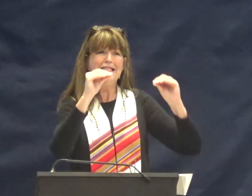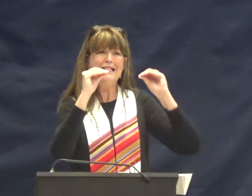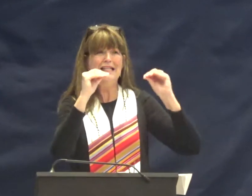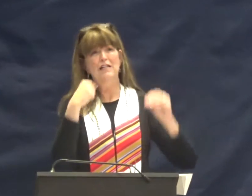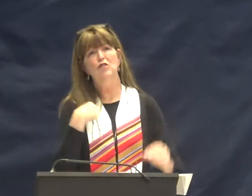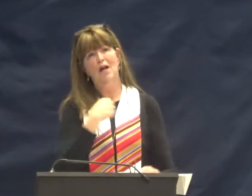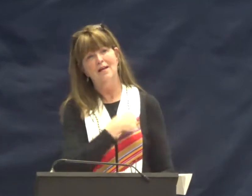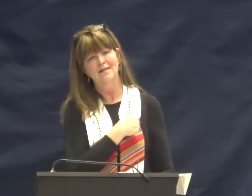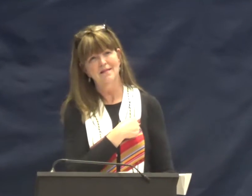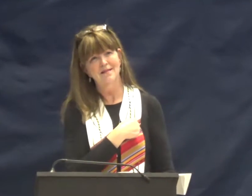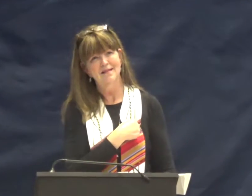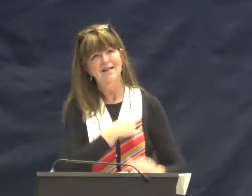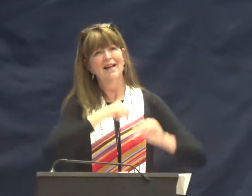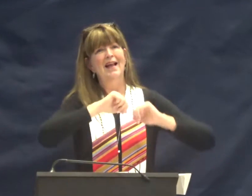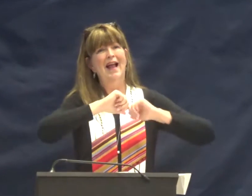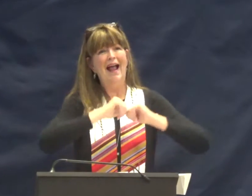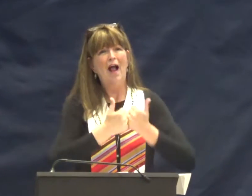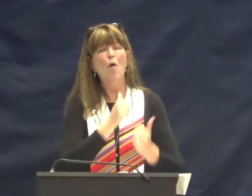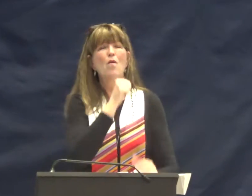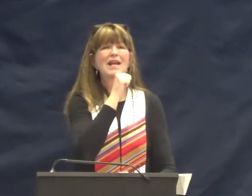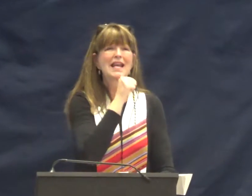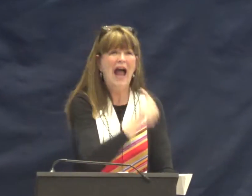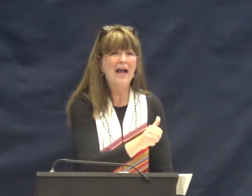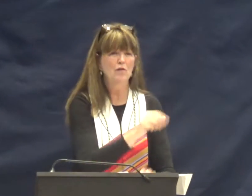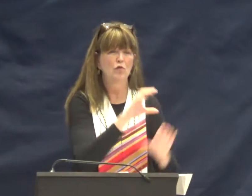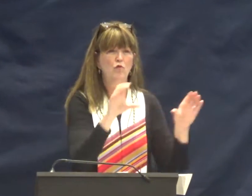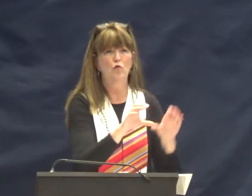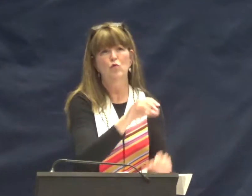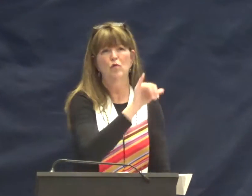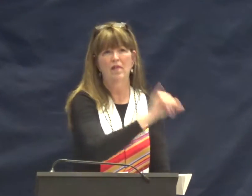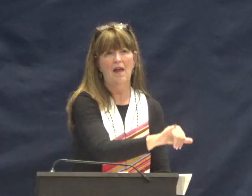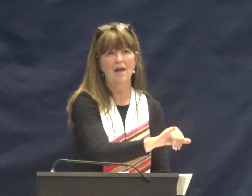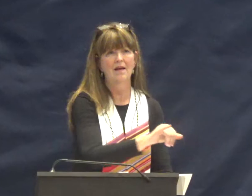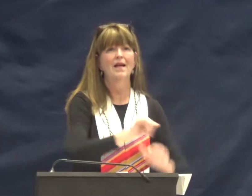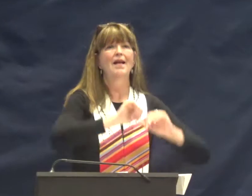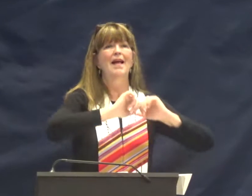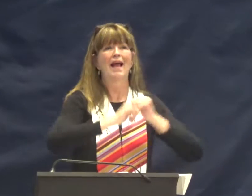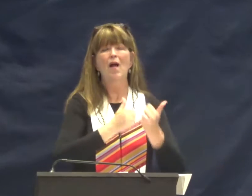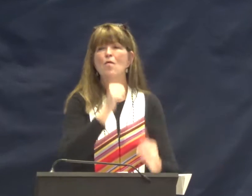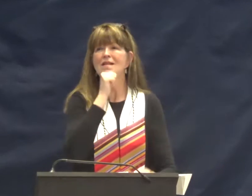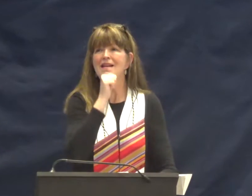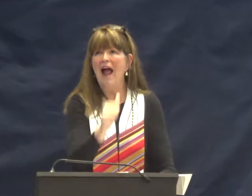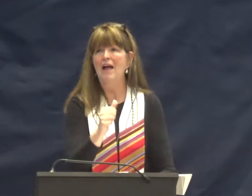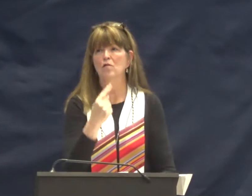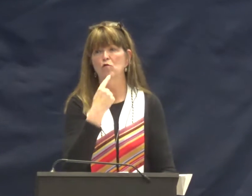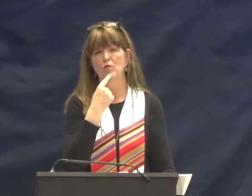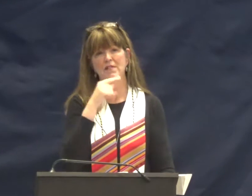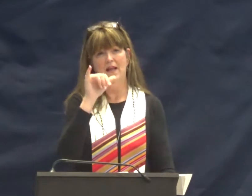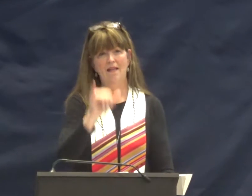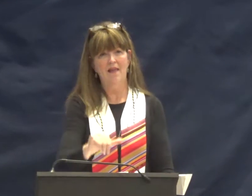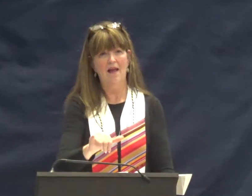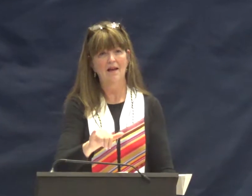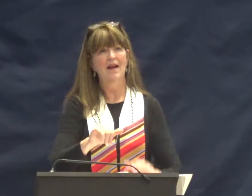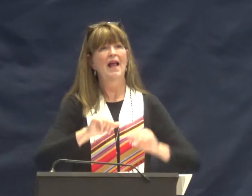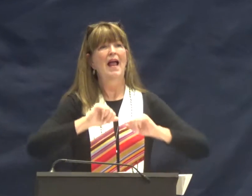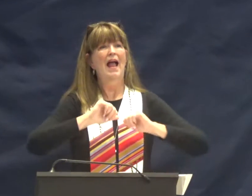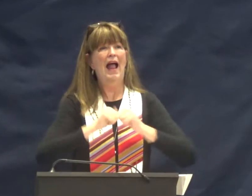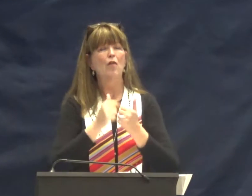and holding on to that, because they teach us how to not do that again, how to not say